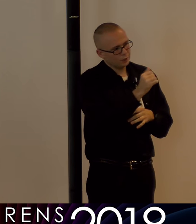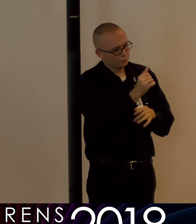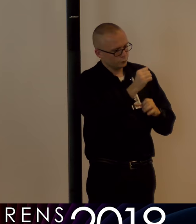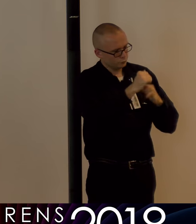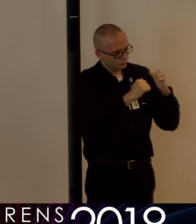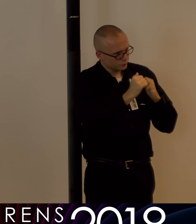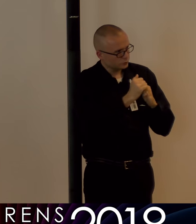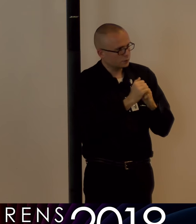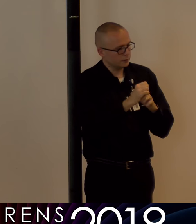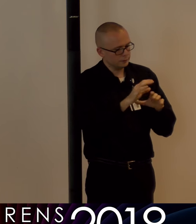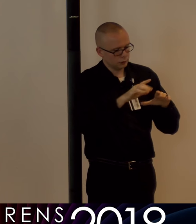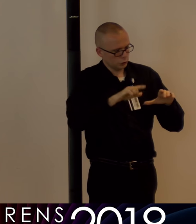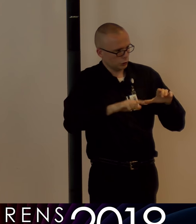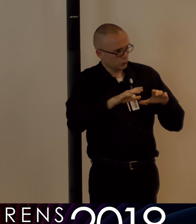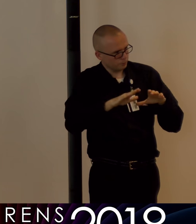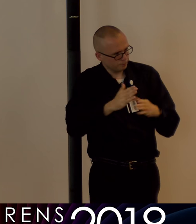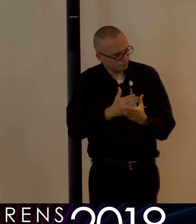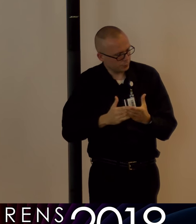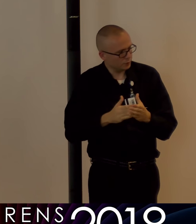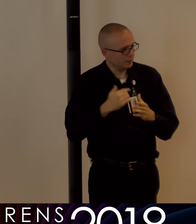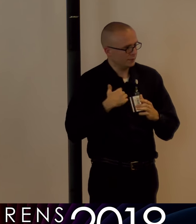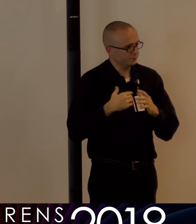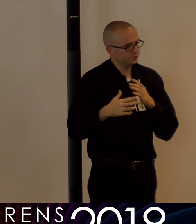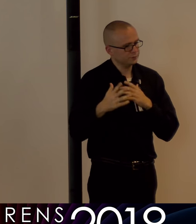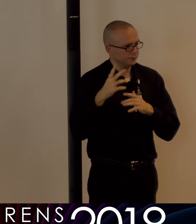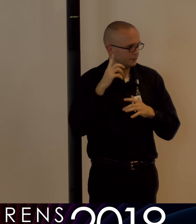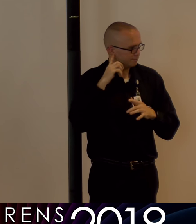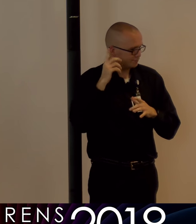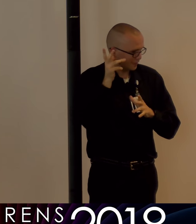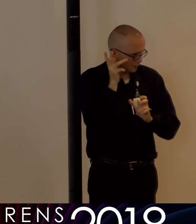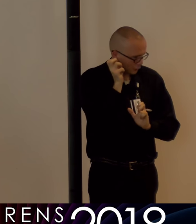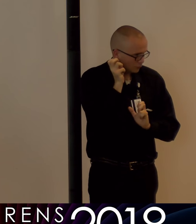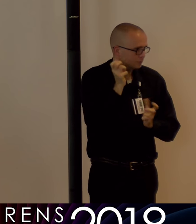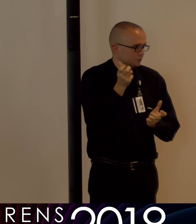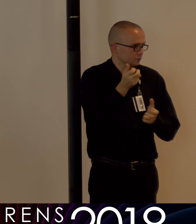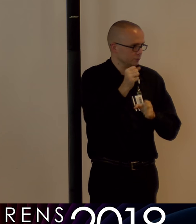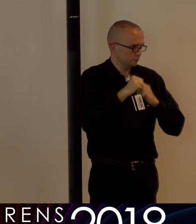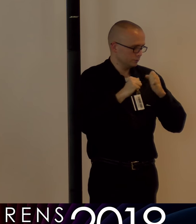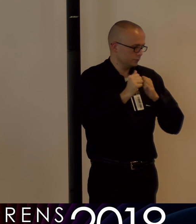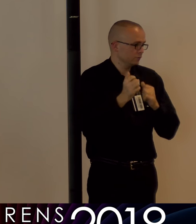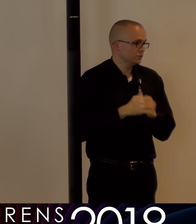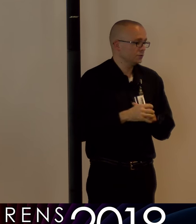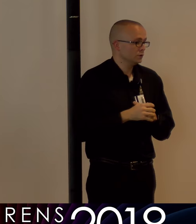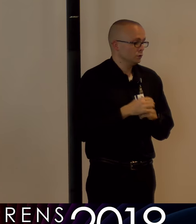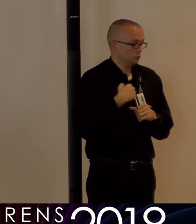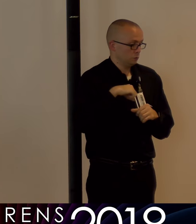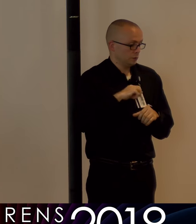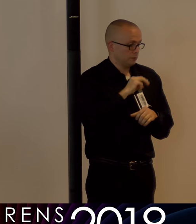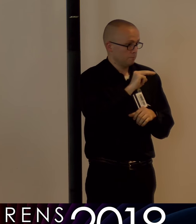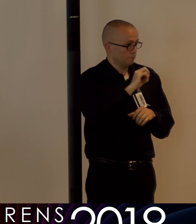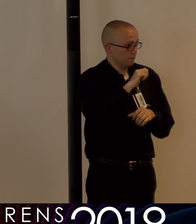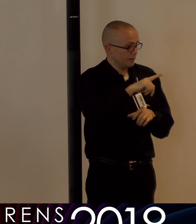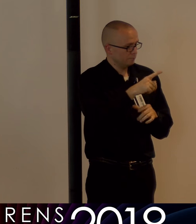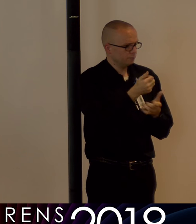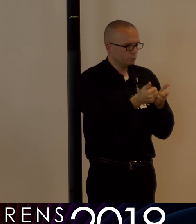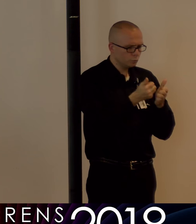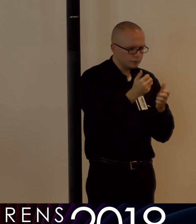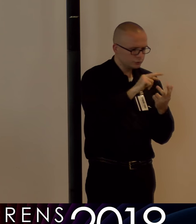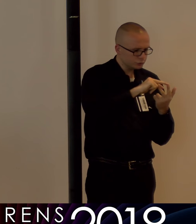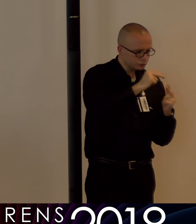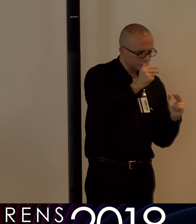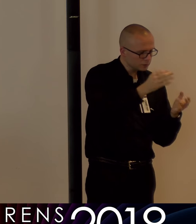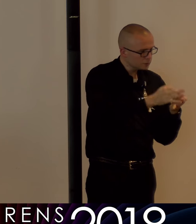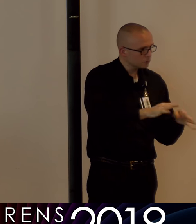and the lower part gives rise to the auditory structures. So you could start to map onto this ball which genes